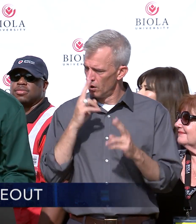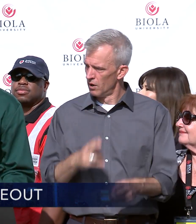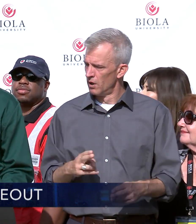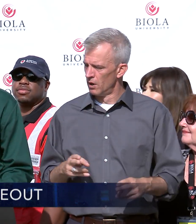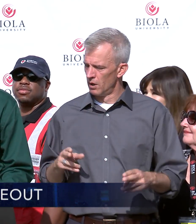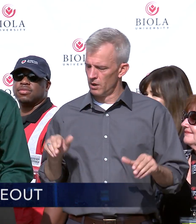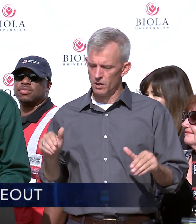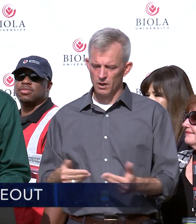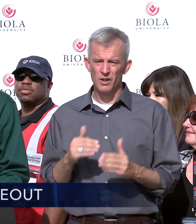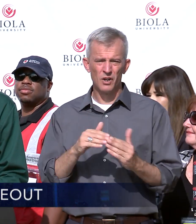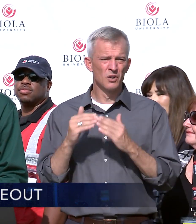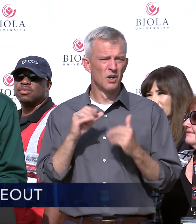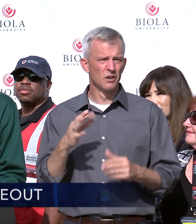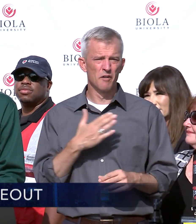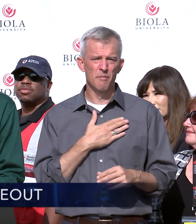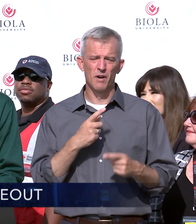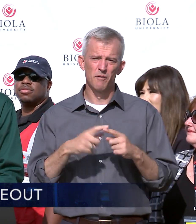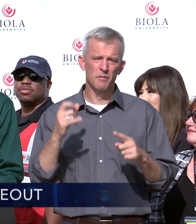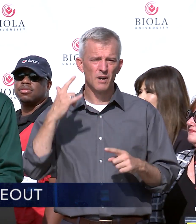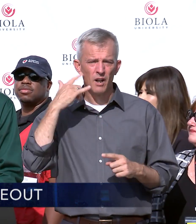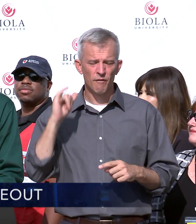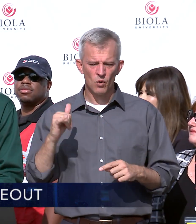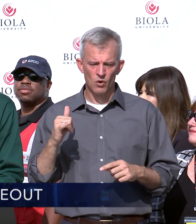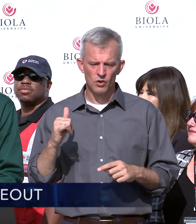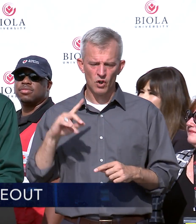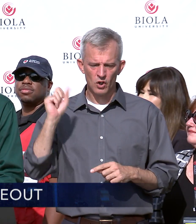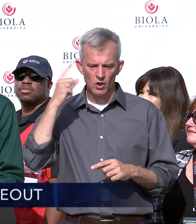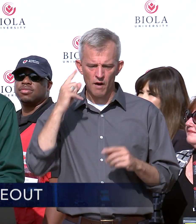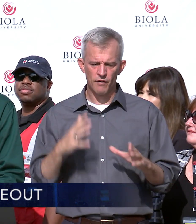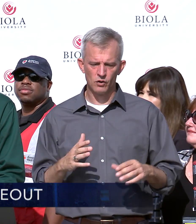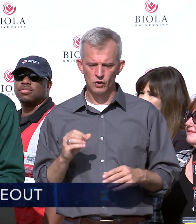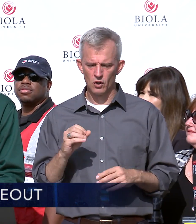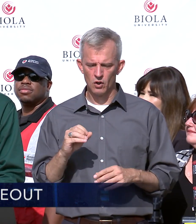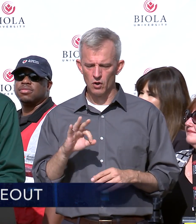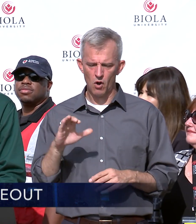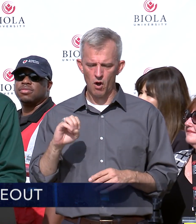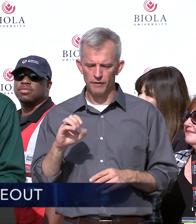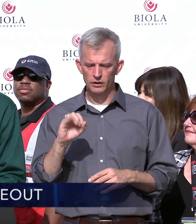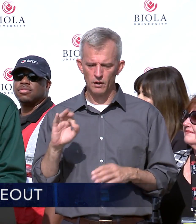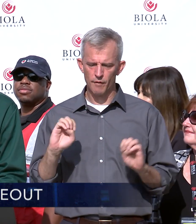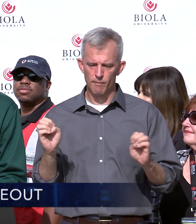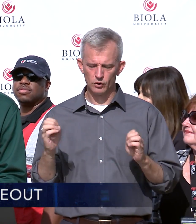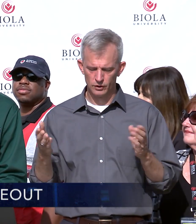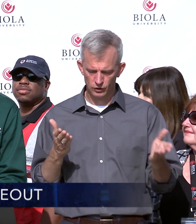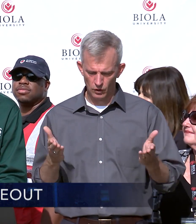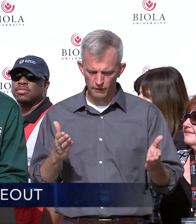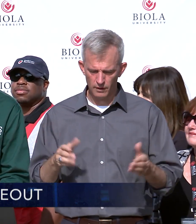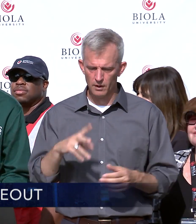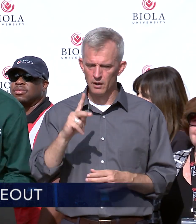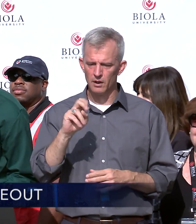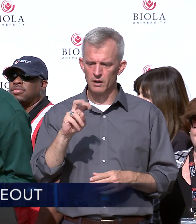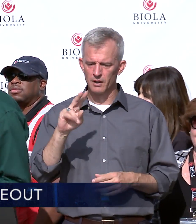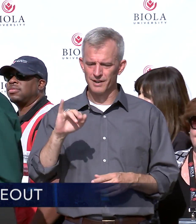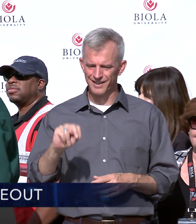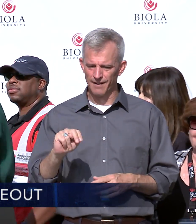introduce a colleague of mine from the California Governor's Office of Emergency Services, Kevin Miller.